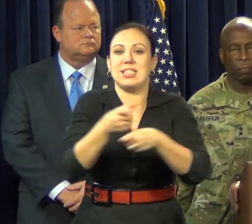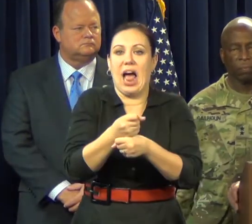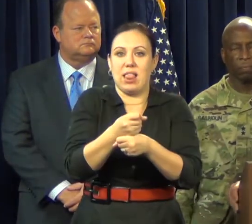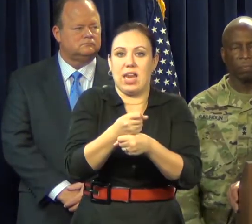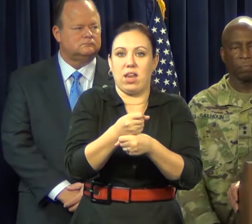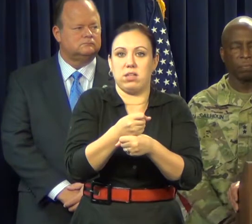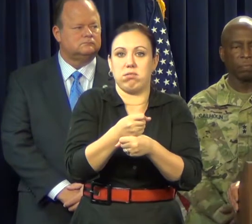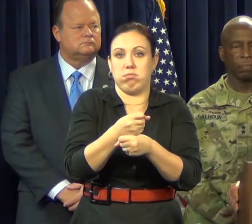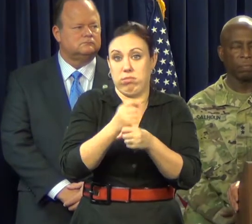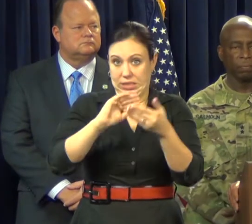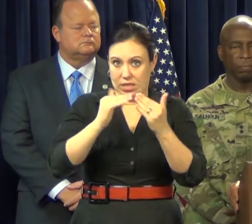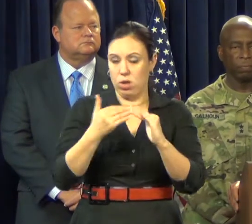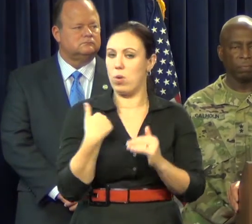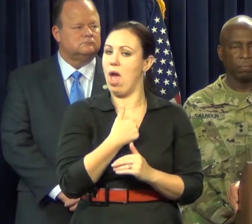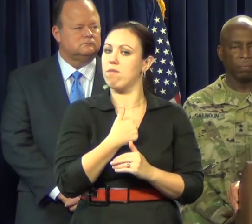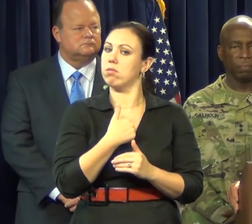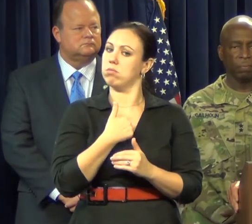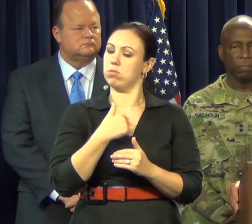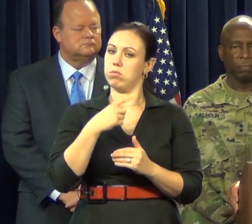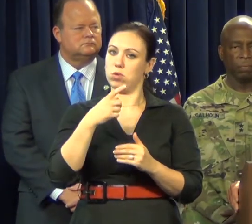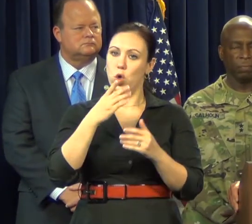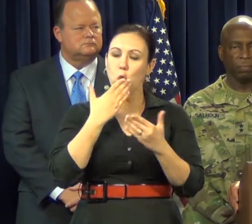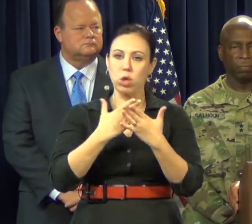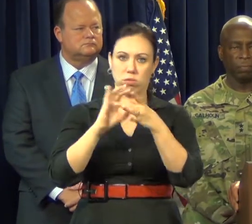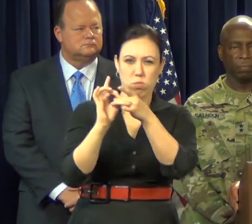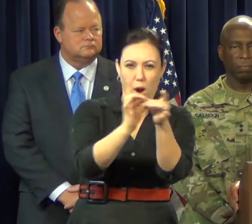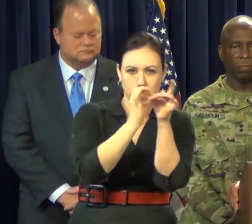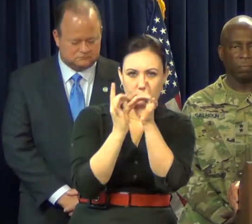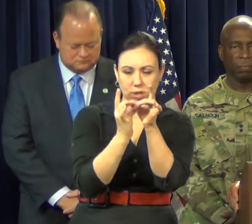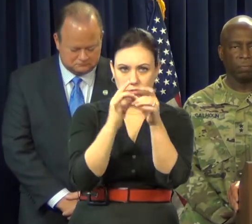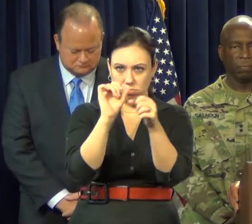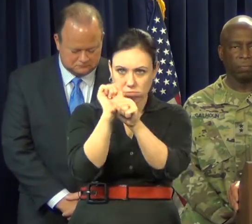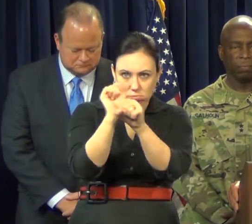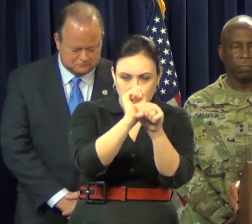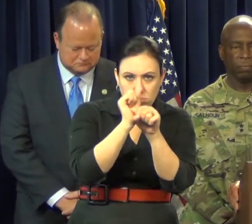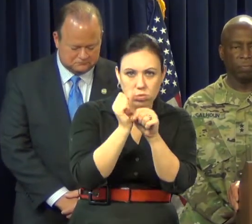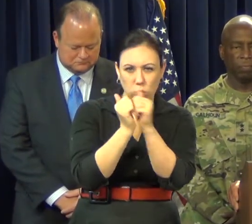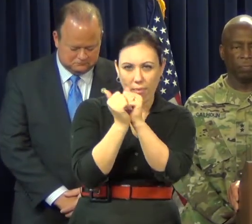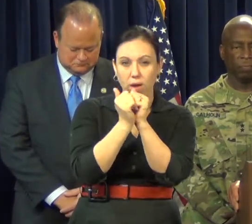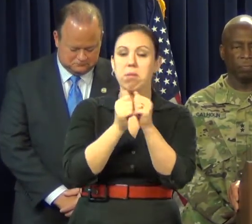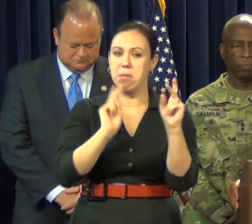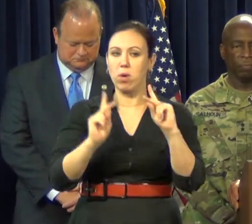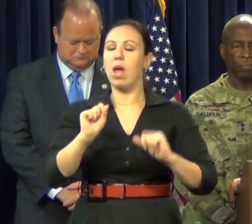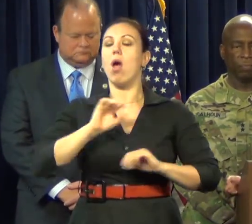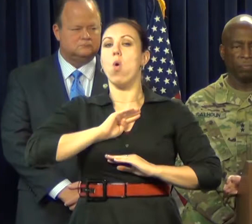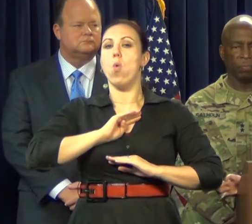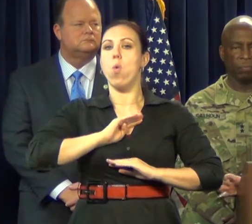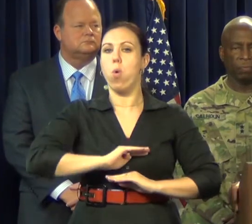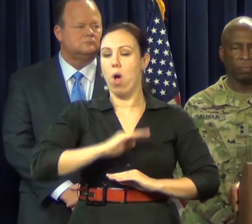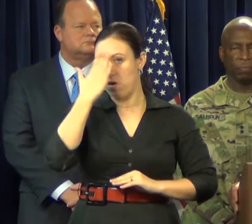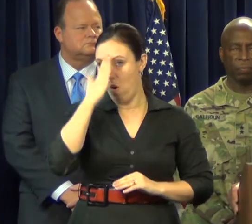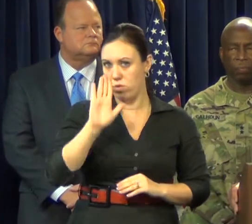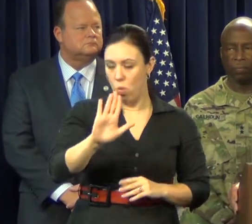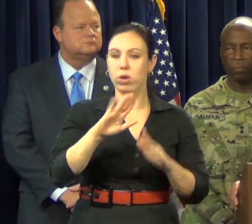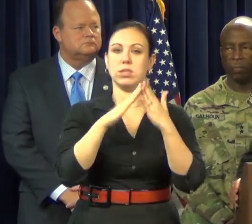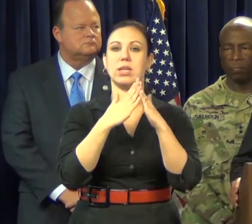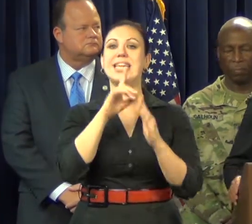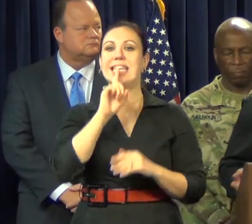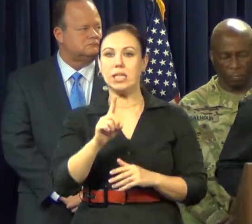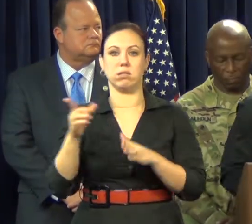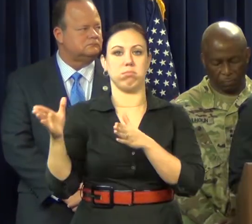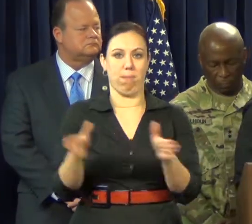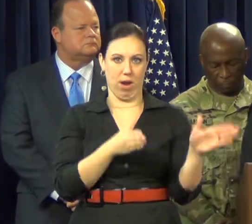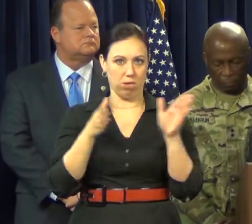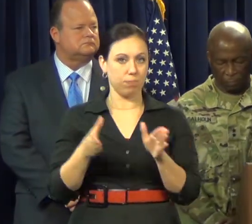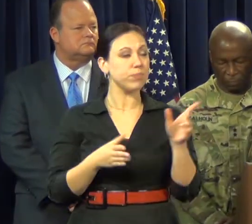we have unique cooperation and coordination, so people can feel good that their city is prepared for this. You